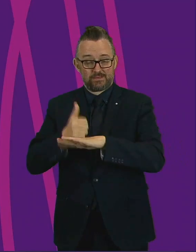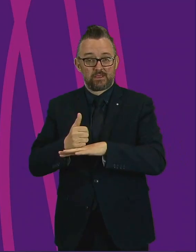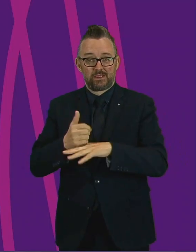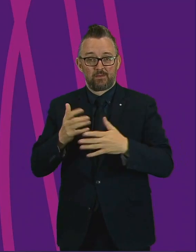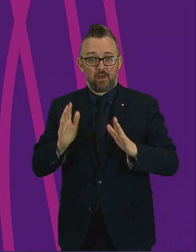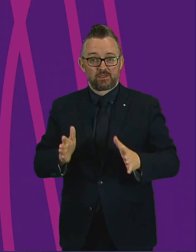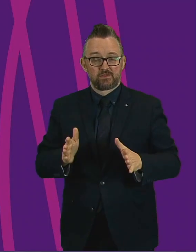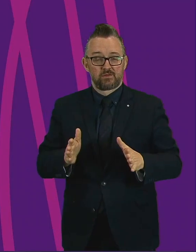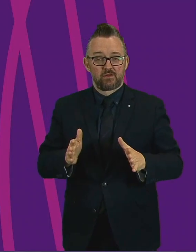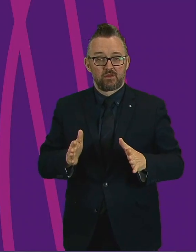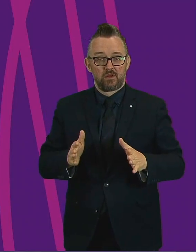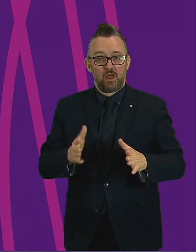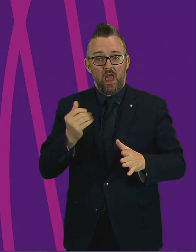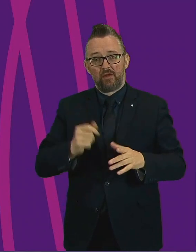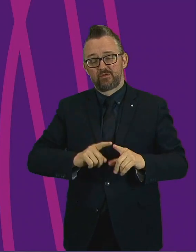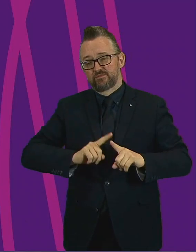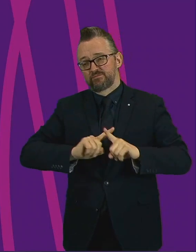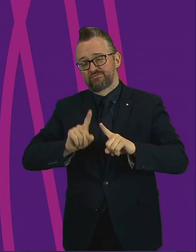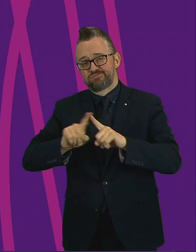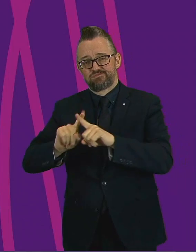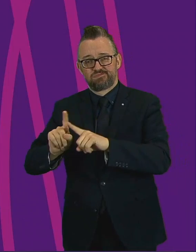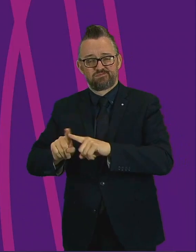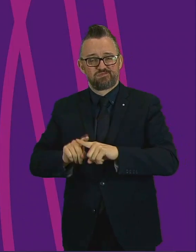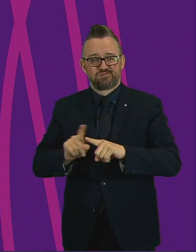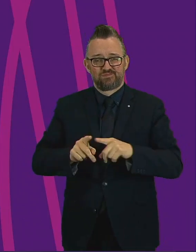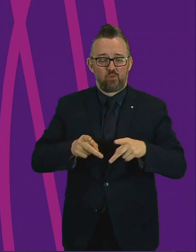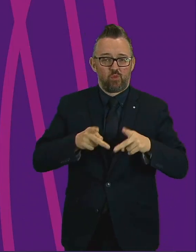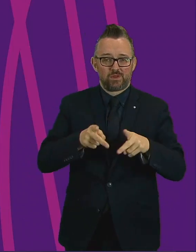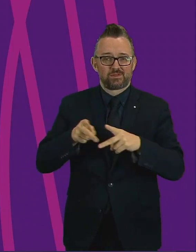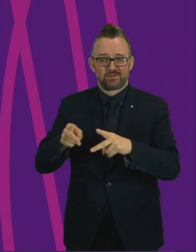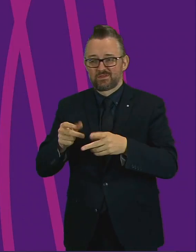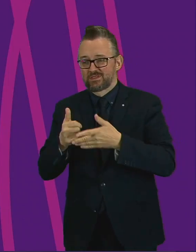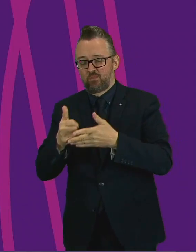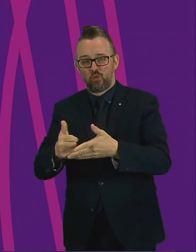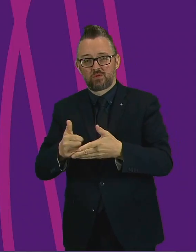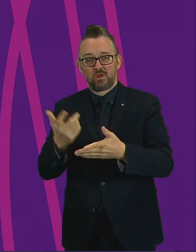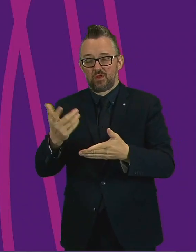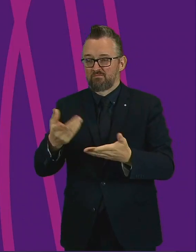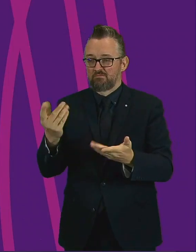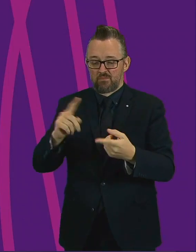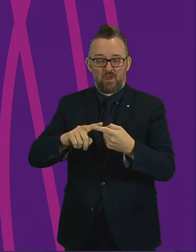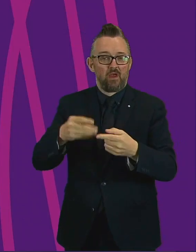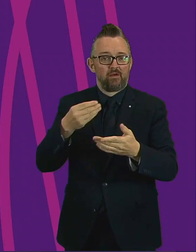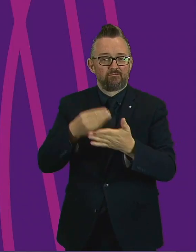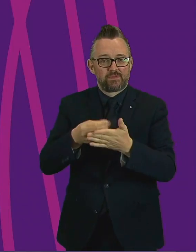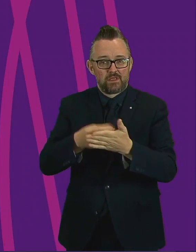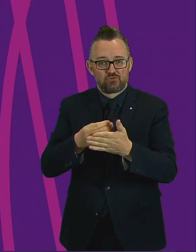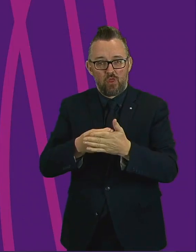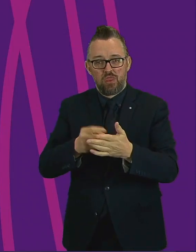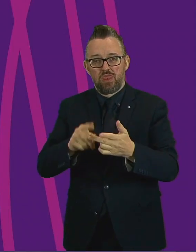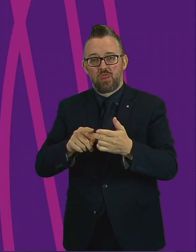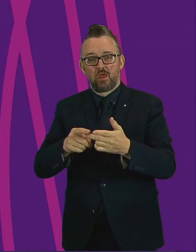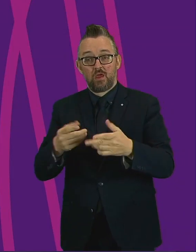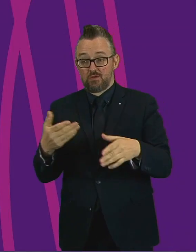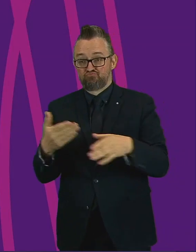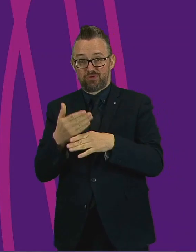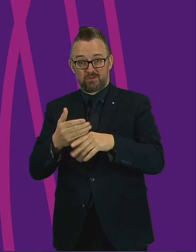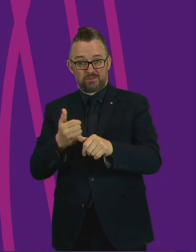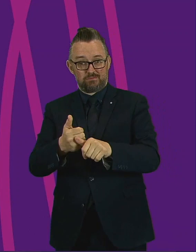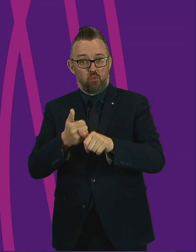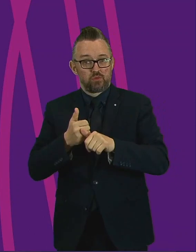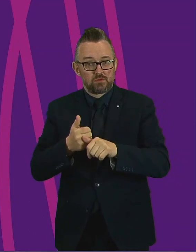whole range of different shapes and forms, from financial support, which is very important, through to practical support